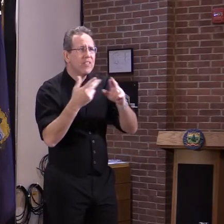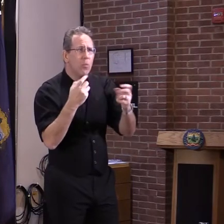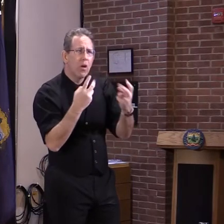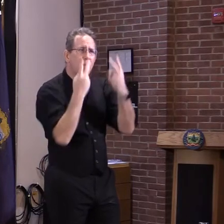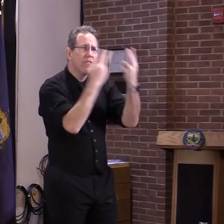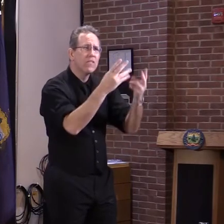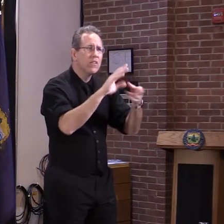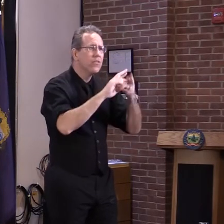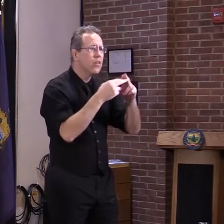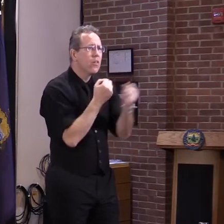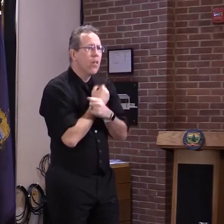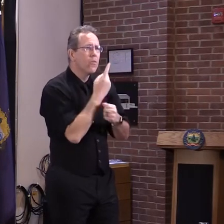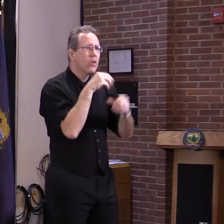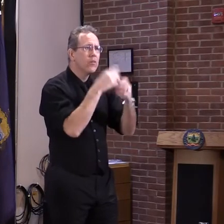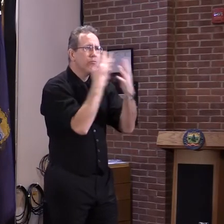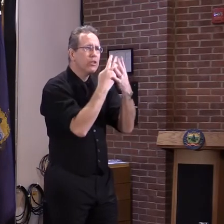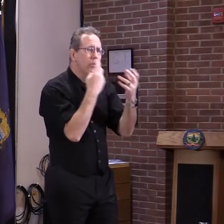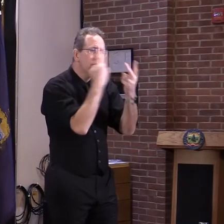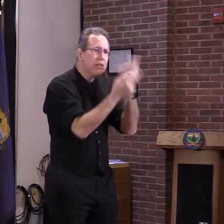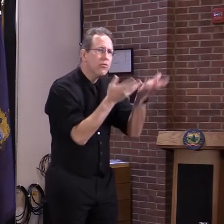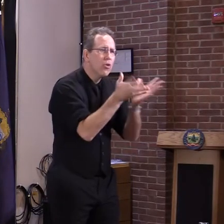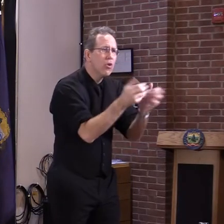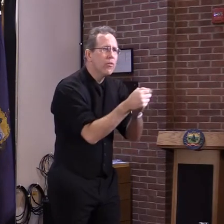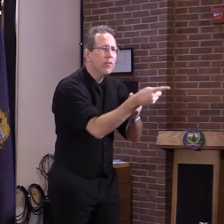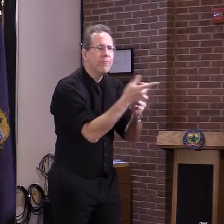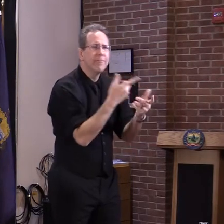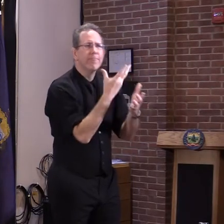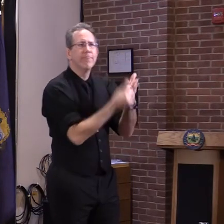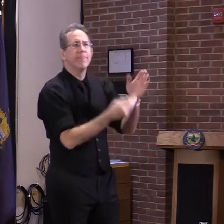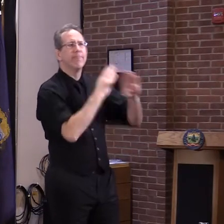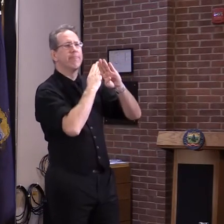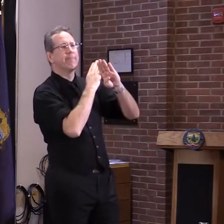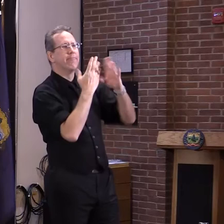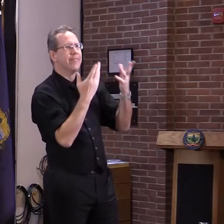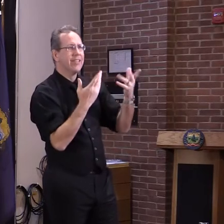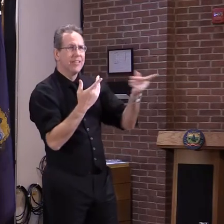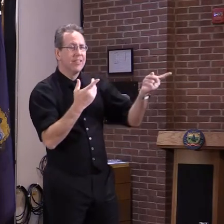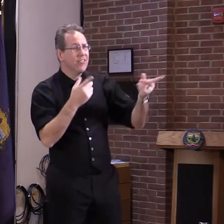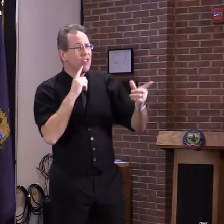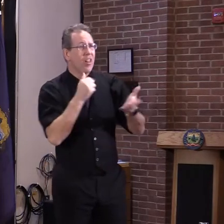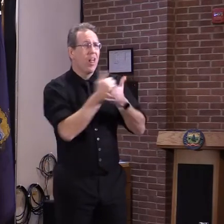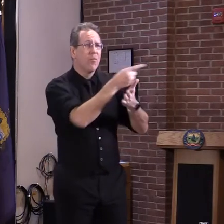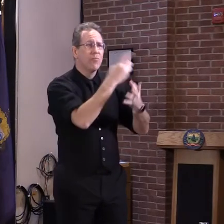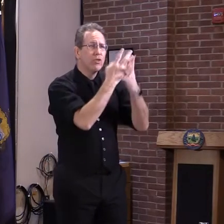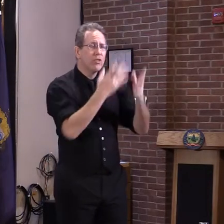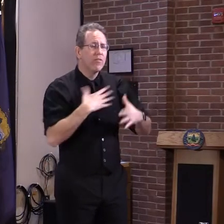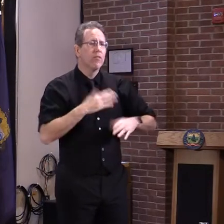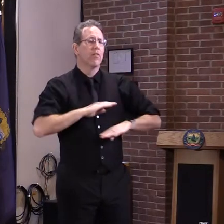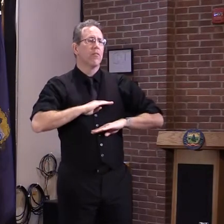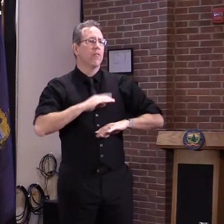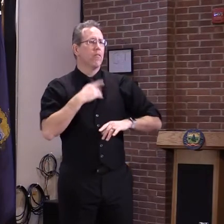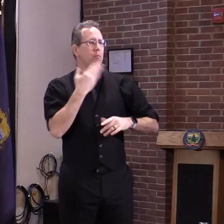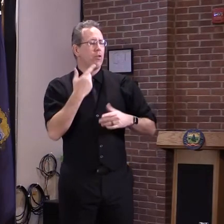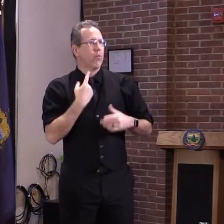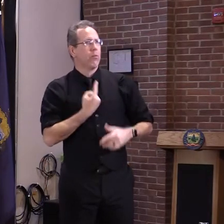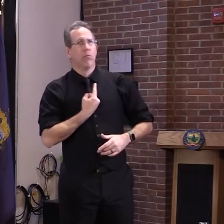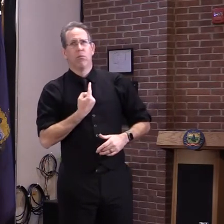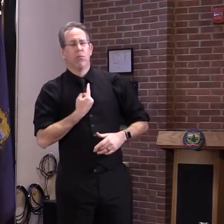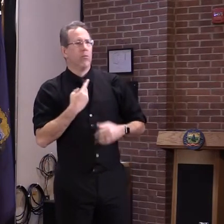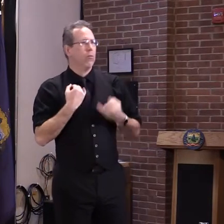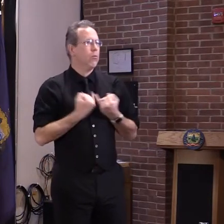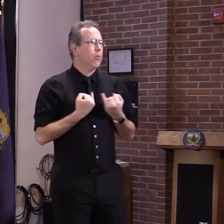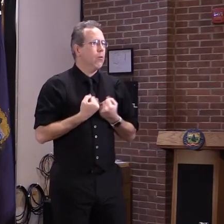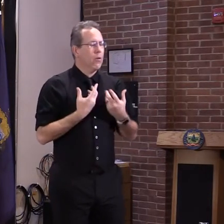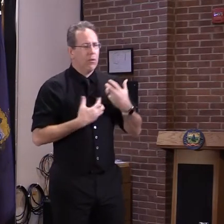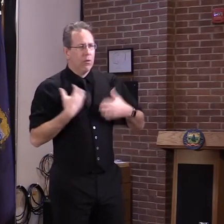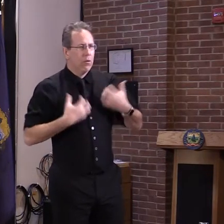and do so in a manner that would help, I think, help those who are incarcerated as well as the family members